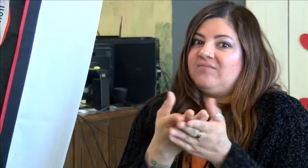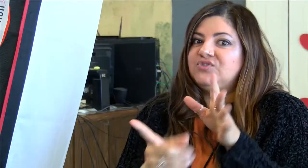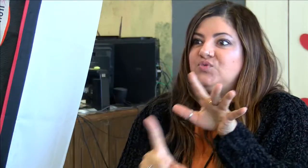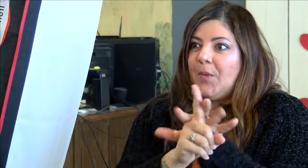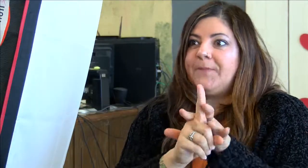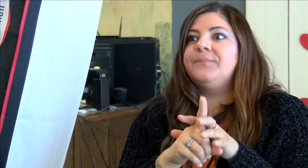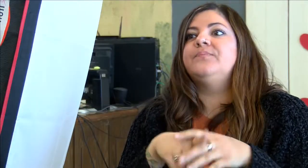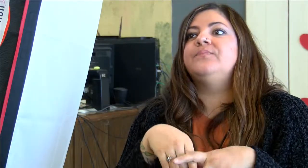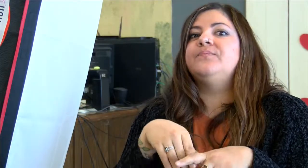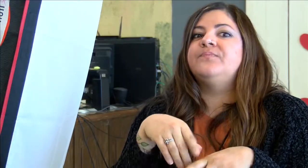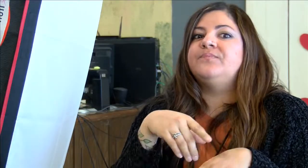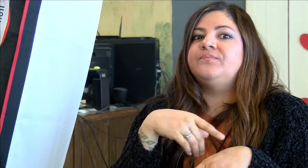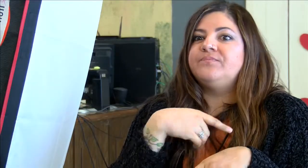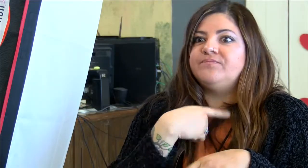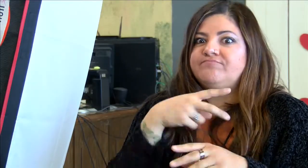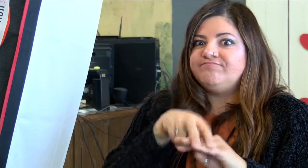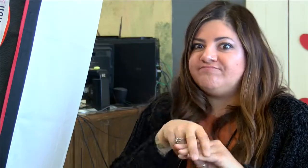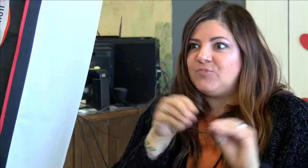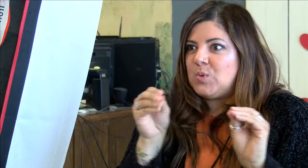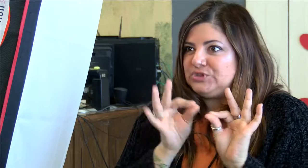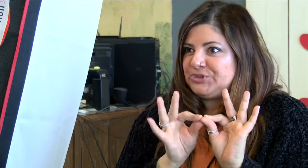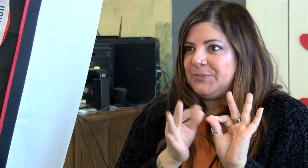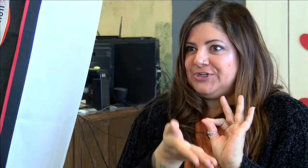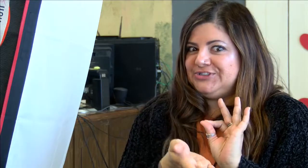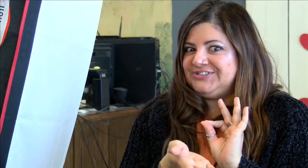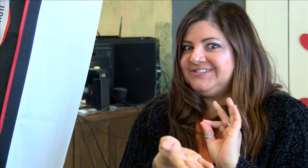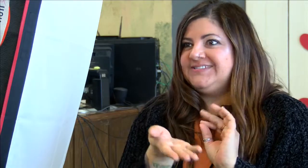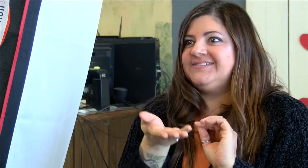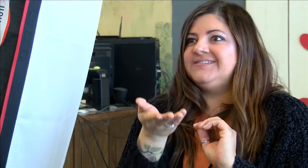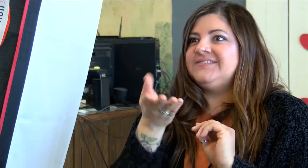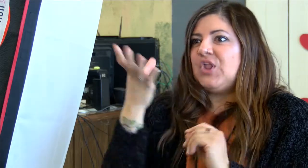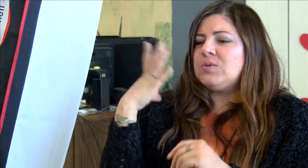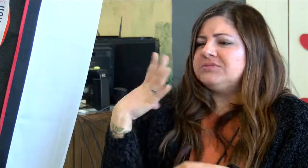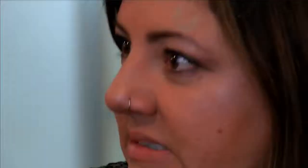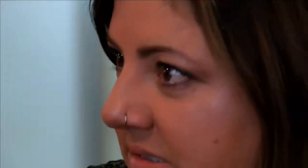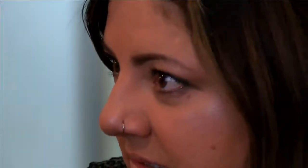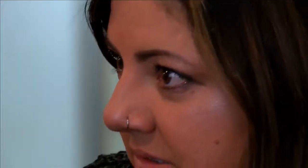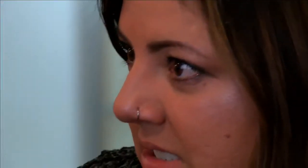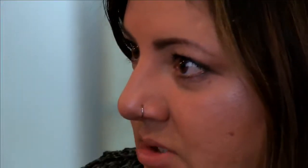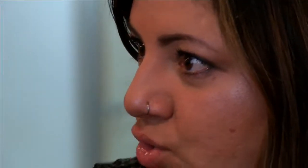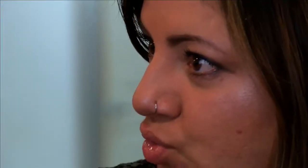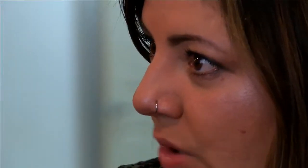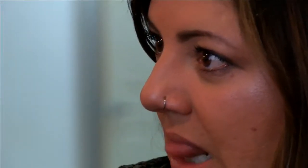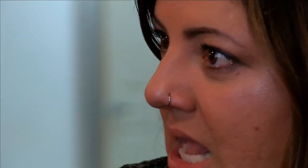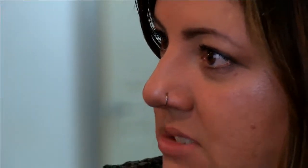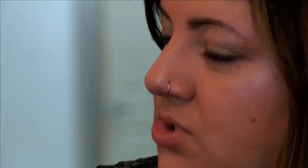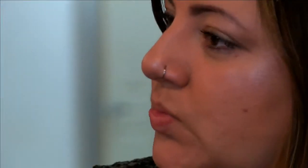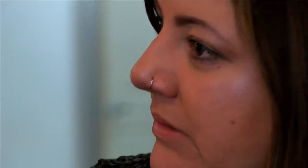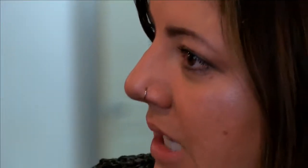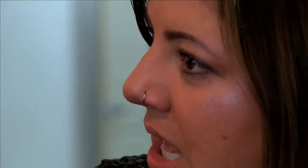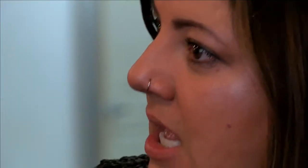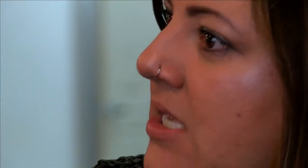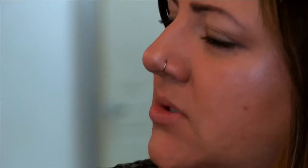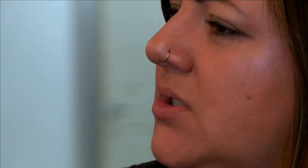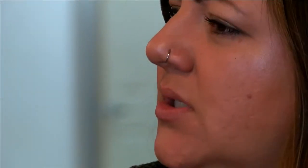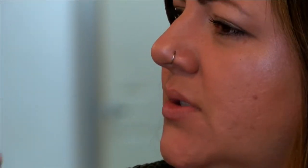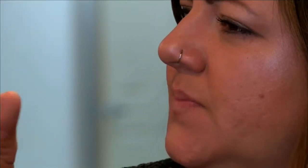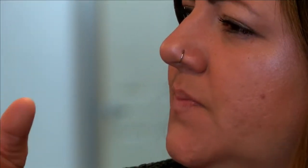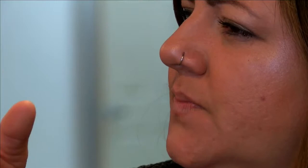prior to this parent meeting, and I got there, and I'm sitting there, and there's no interpreter. She says she's frequently told there's no interpreter available,